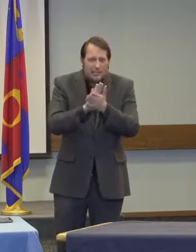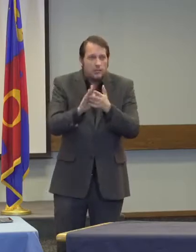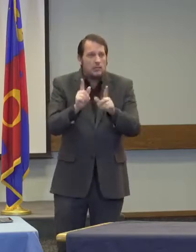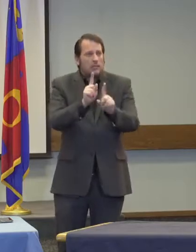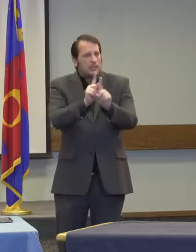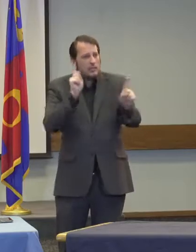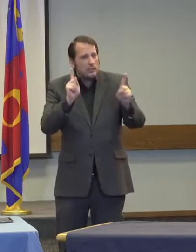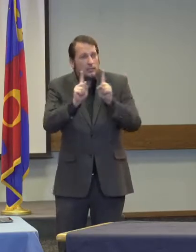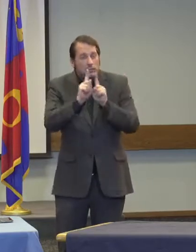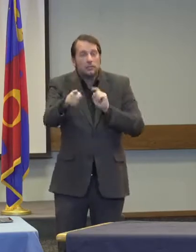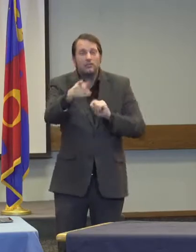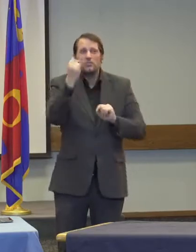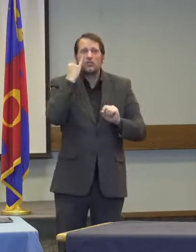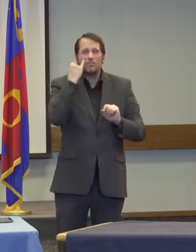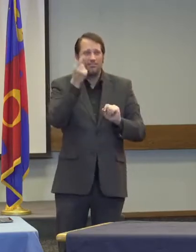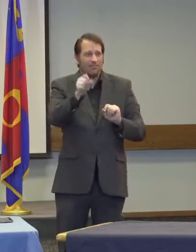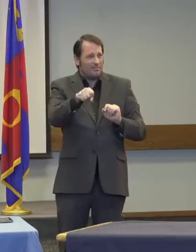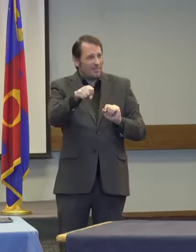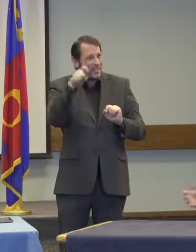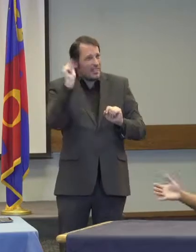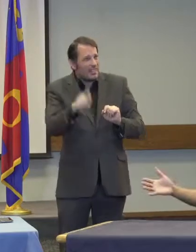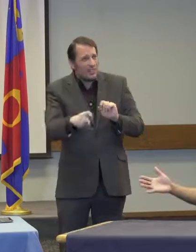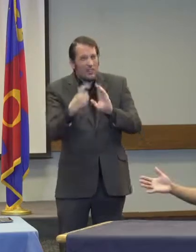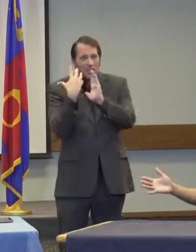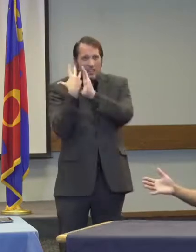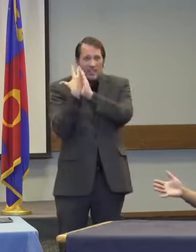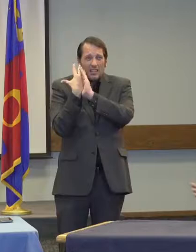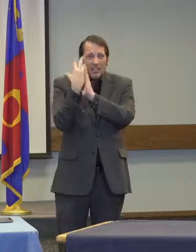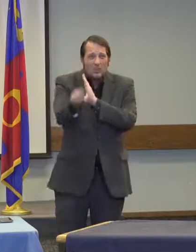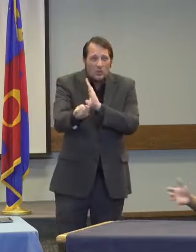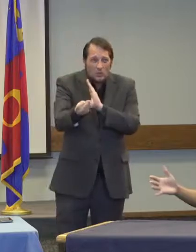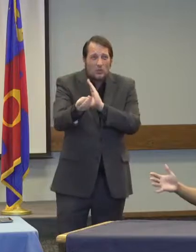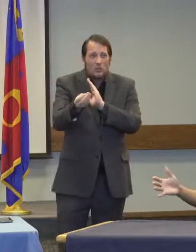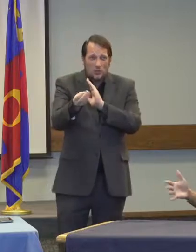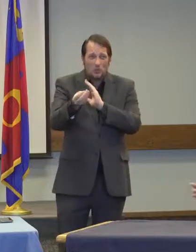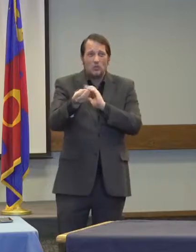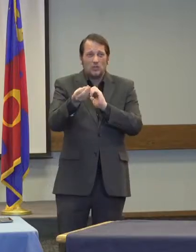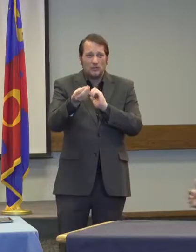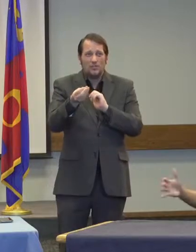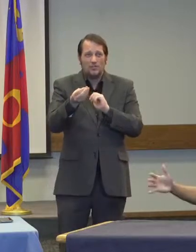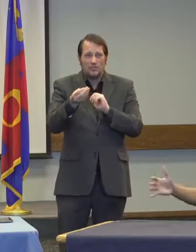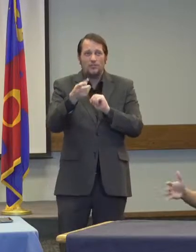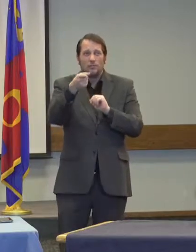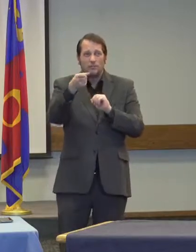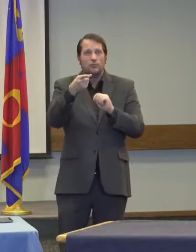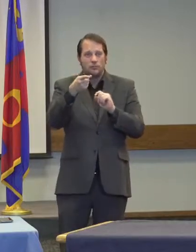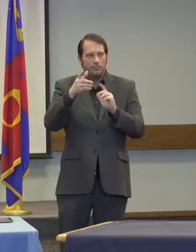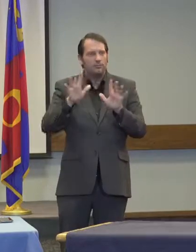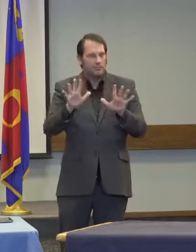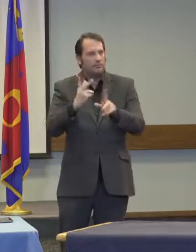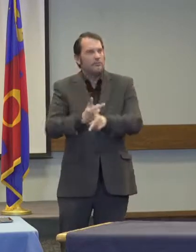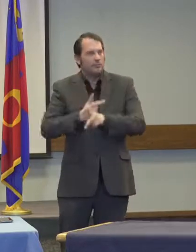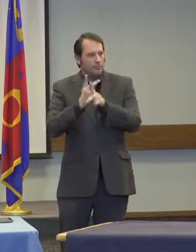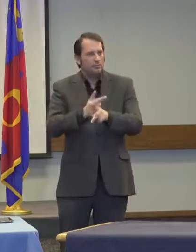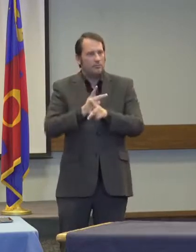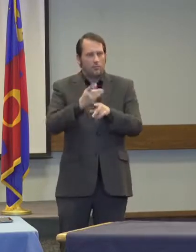through exercise and walking, going to work, having press conferences such as where we are right now, spaced apart,